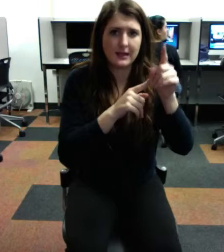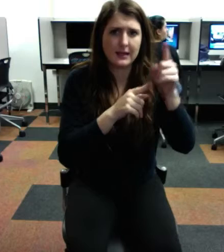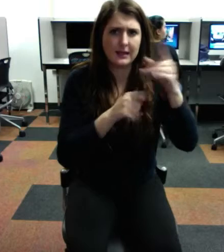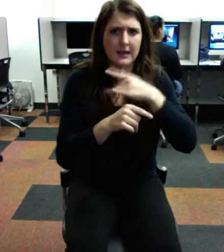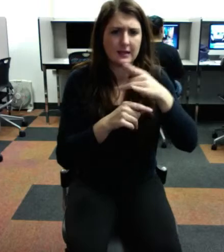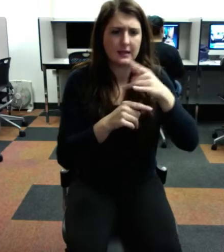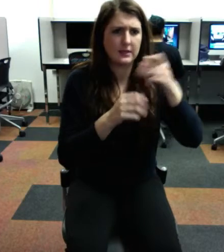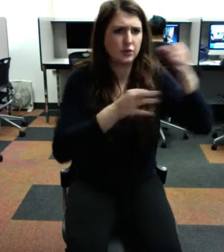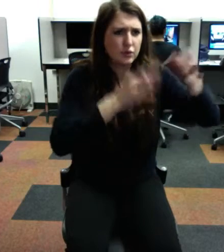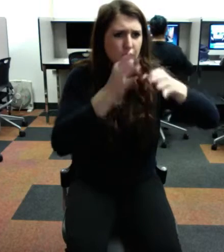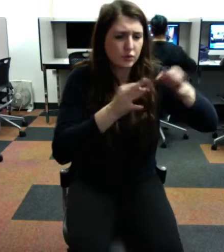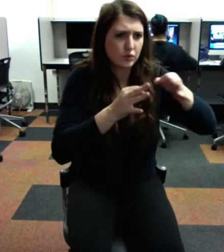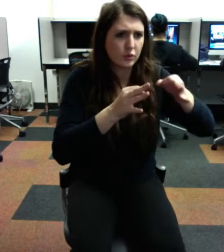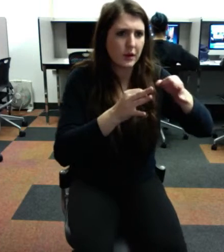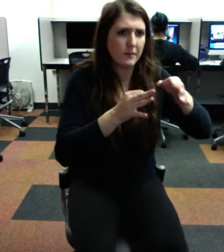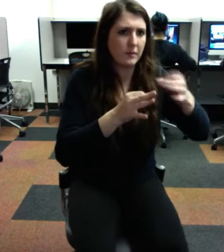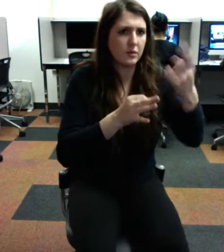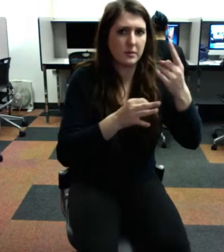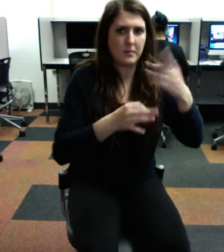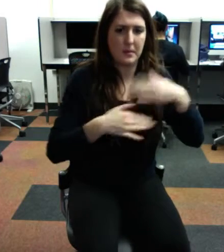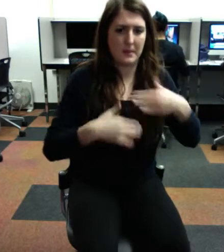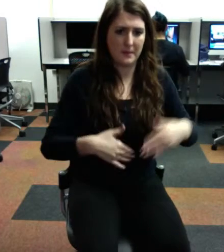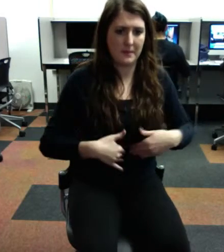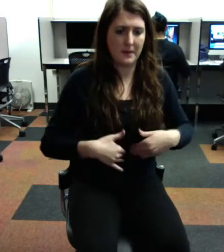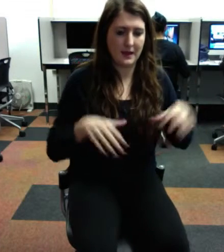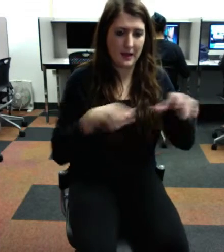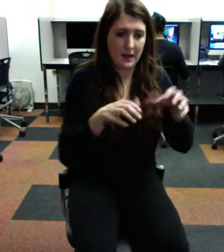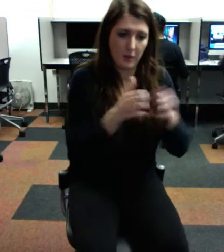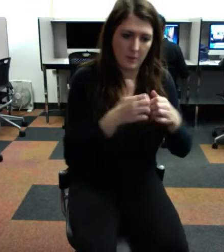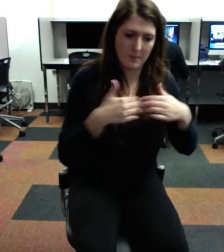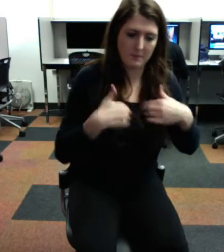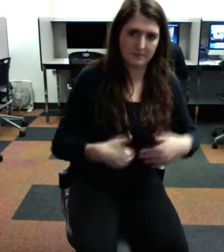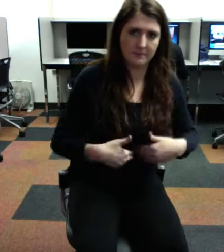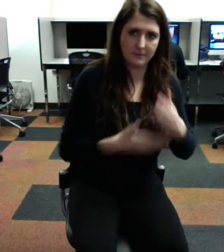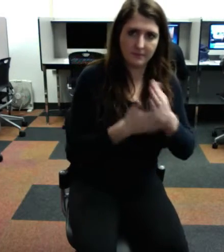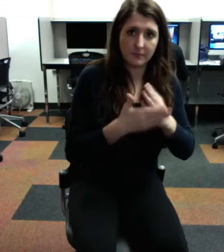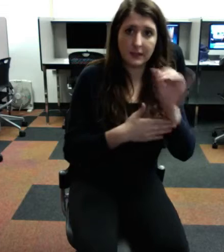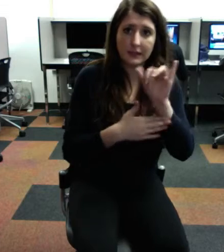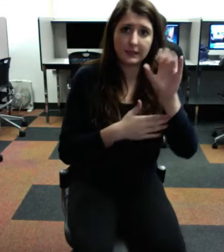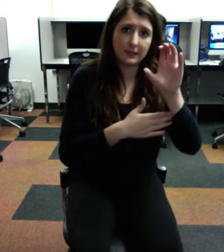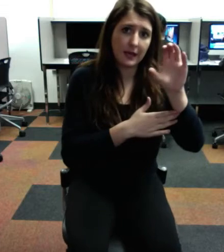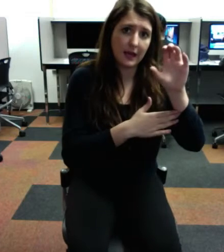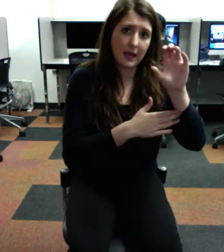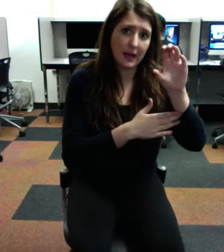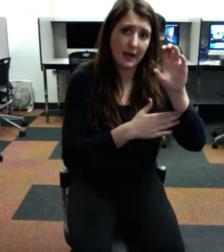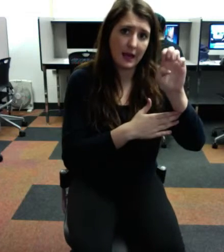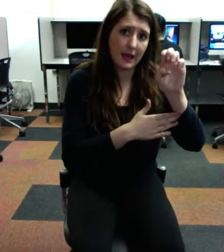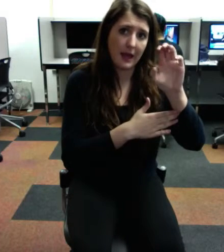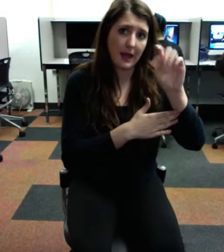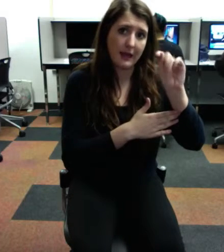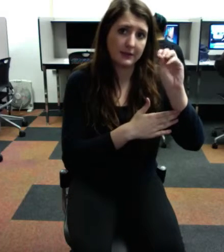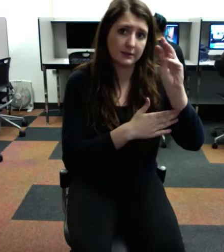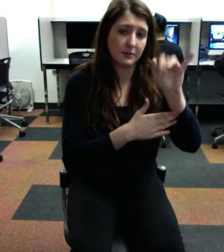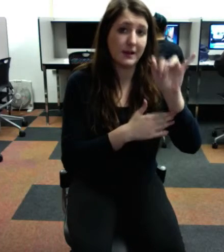of the body and an action to a body part, such as ectomy, which is the procedure of surgically removing an